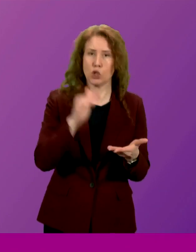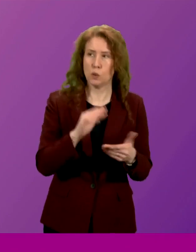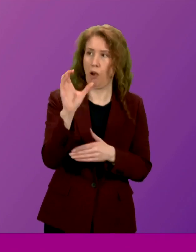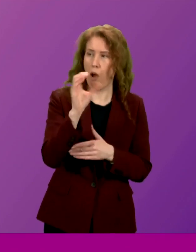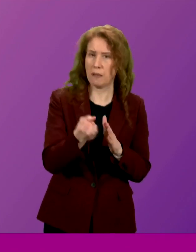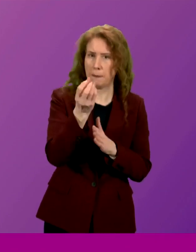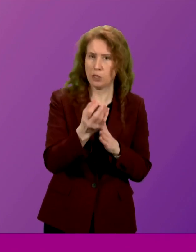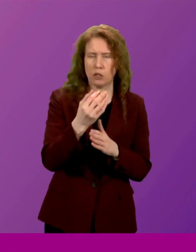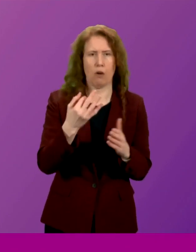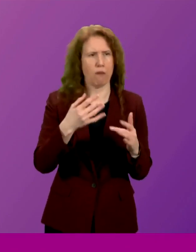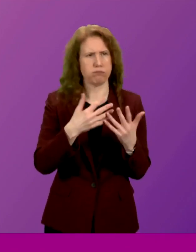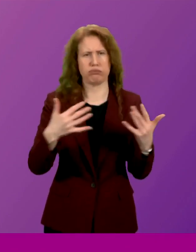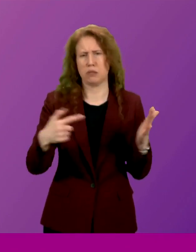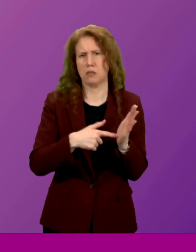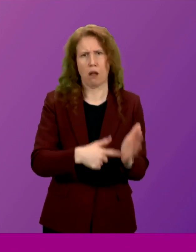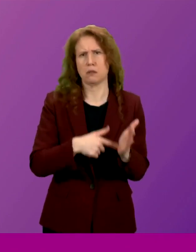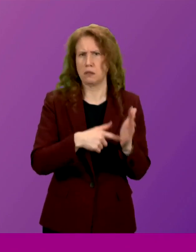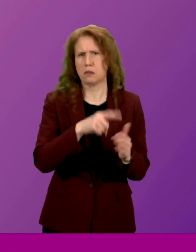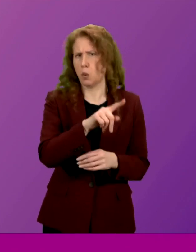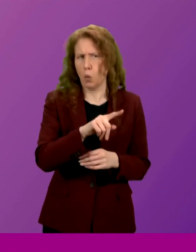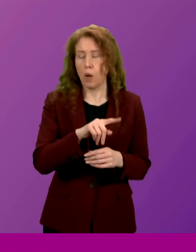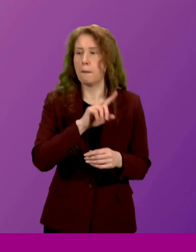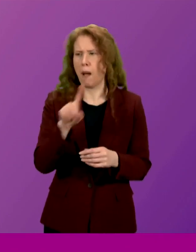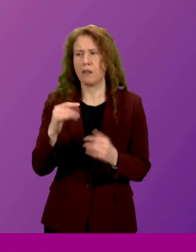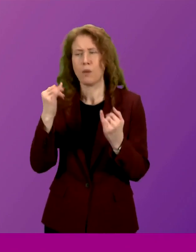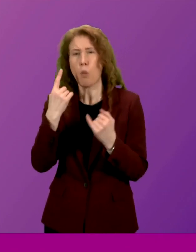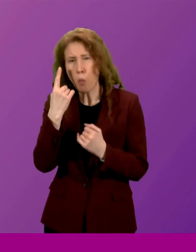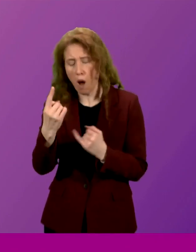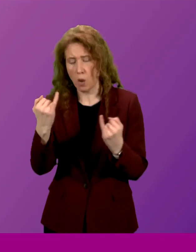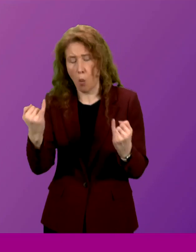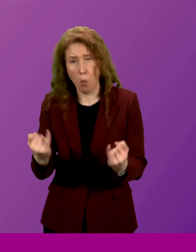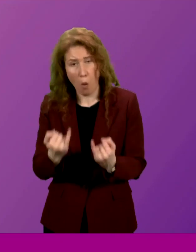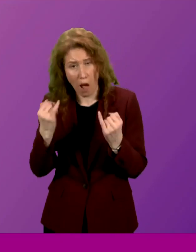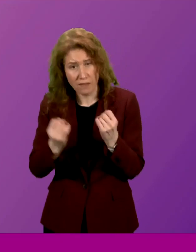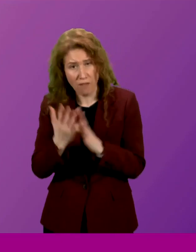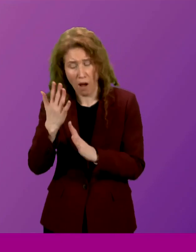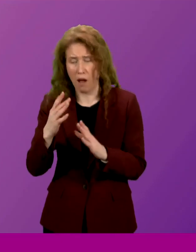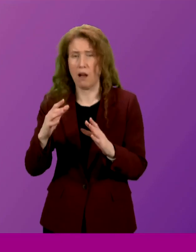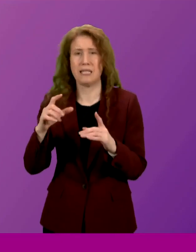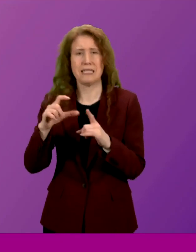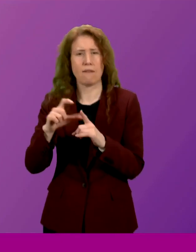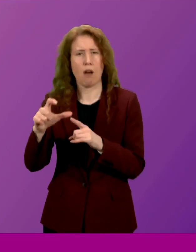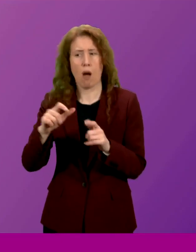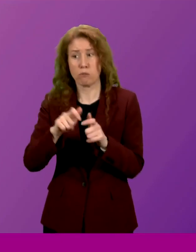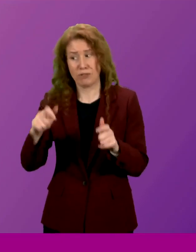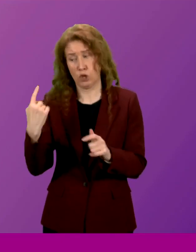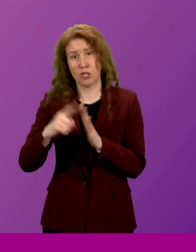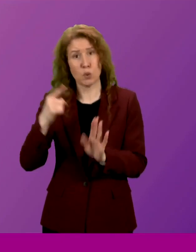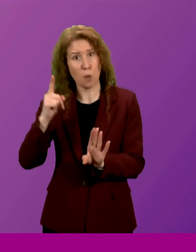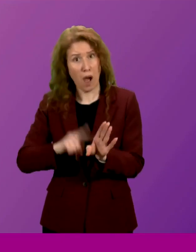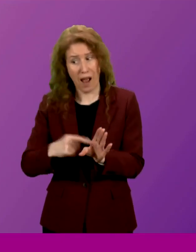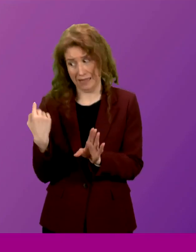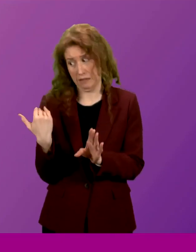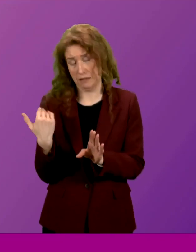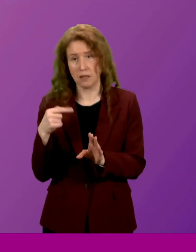282,000 tonnes approximately. But the single wildfire at Dava Bridge in July